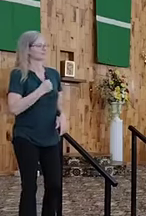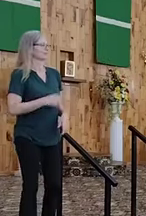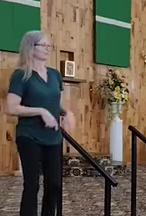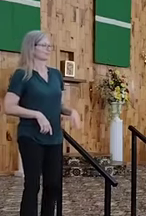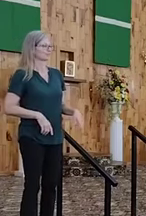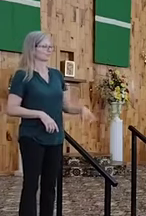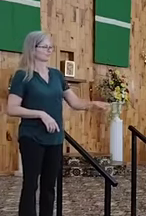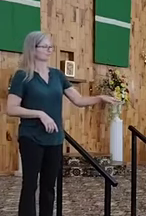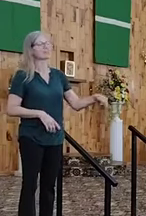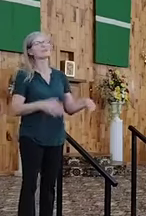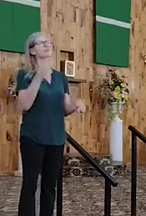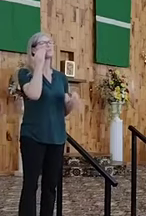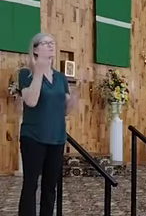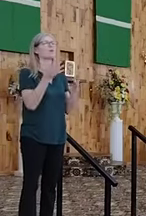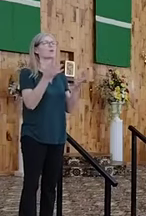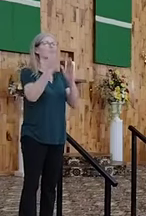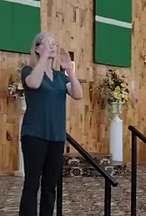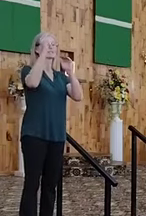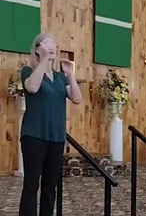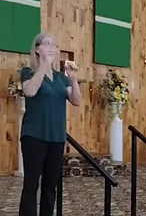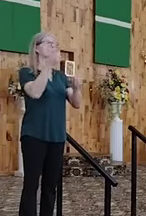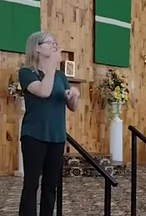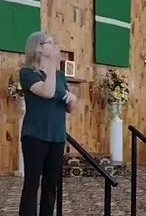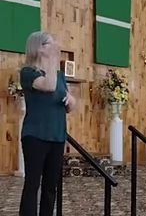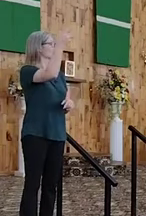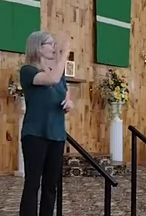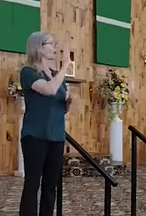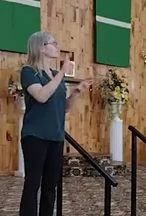does all things well.